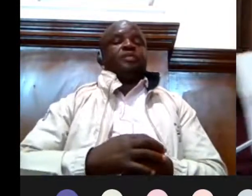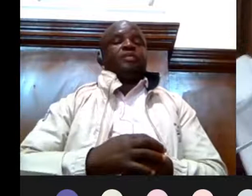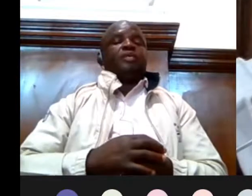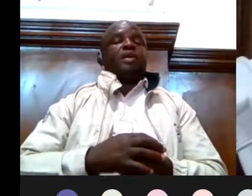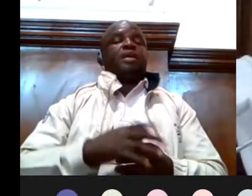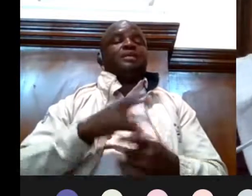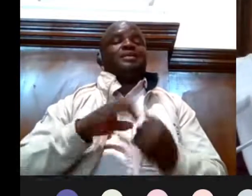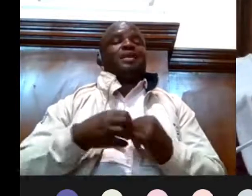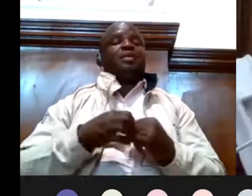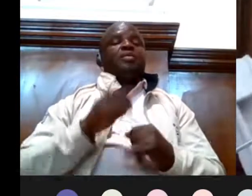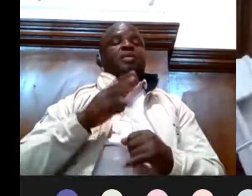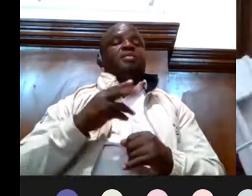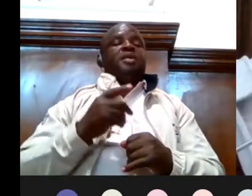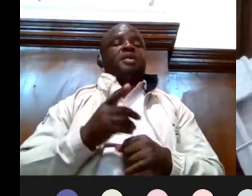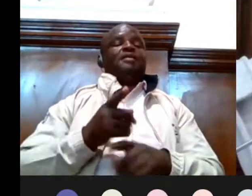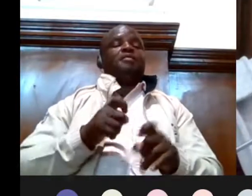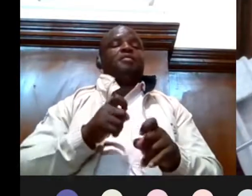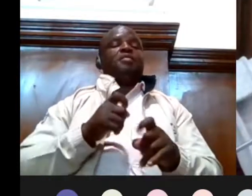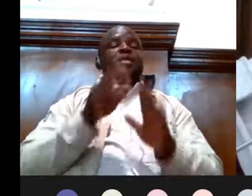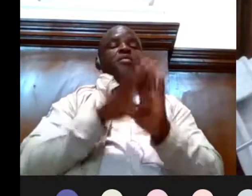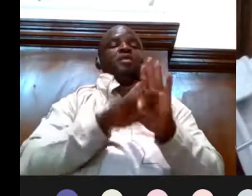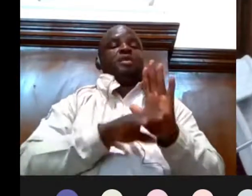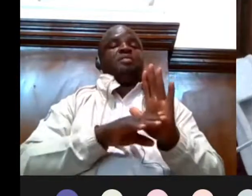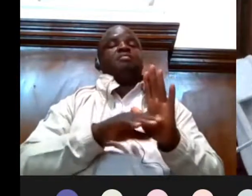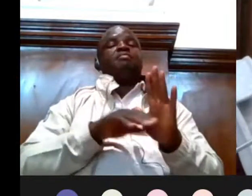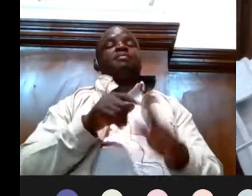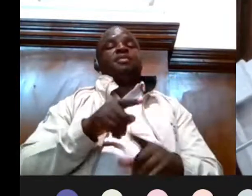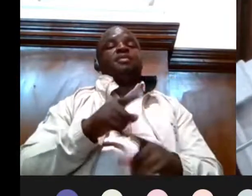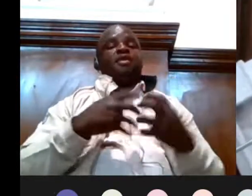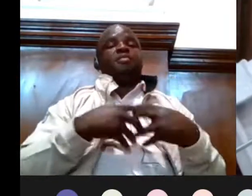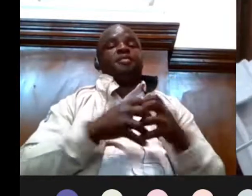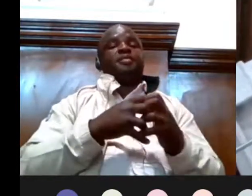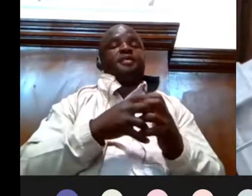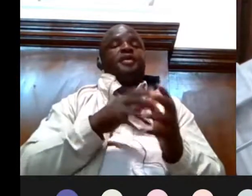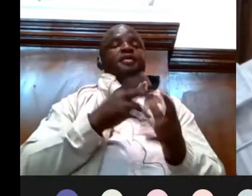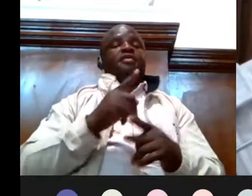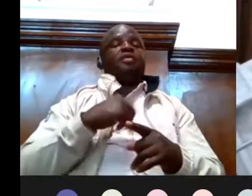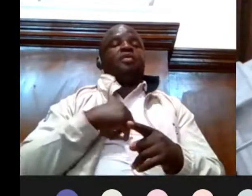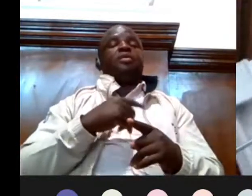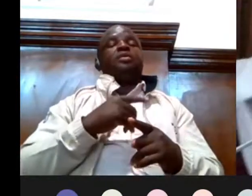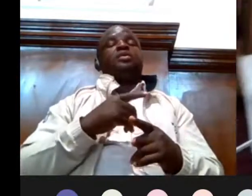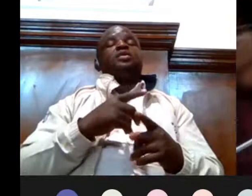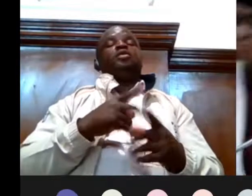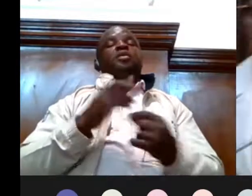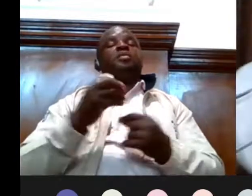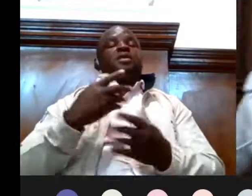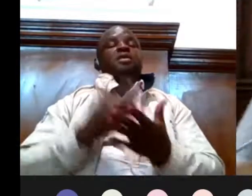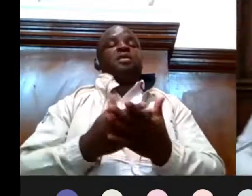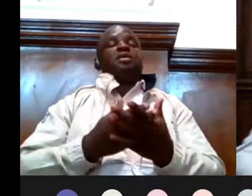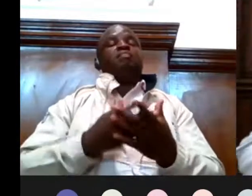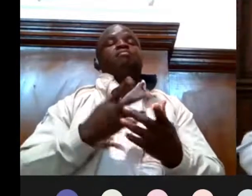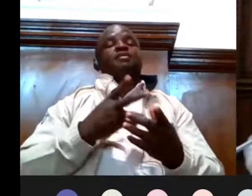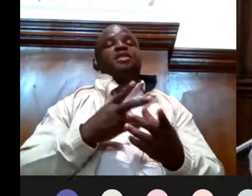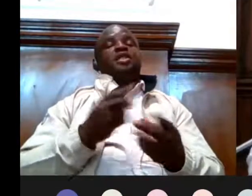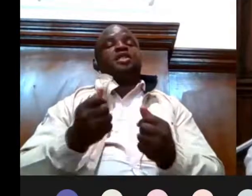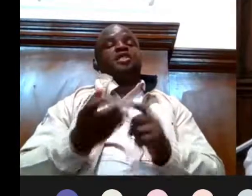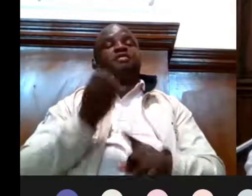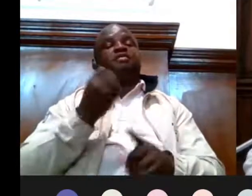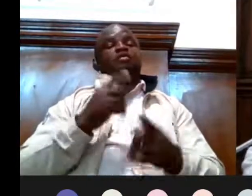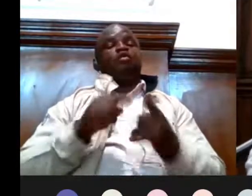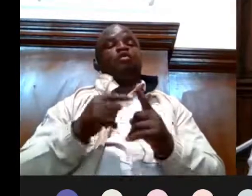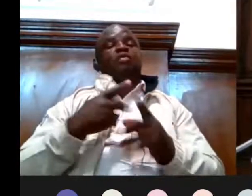basadi ho tlua ka diprogramme tse tswang hore ba tswe kara lehlatsipa lena la tlhokeho ya